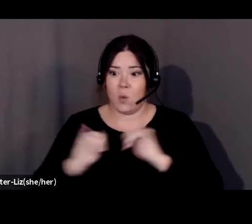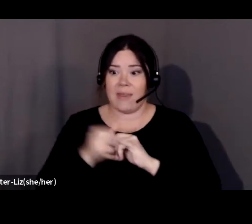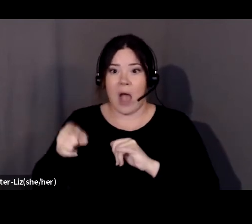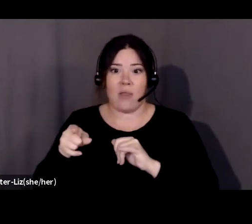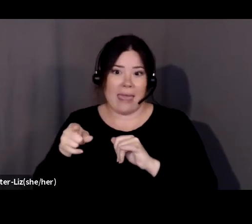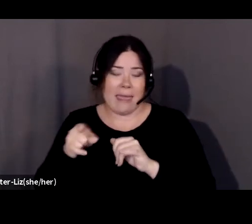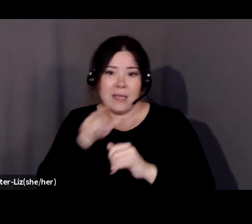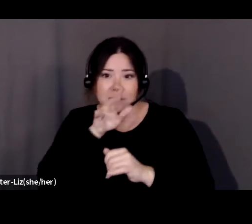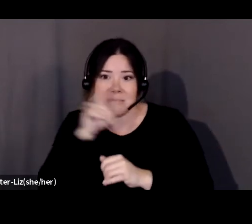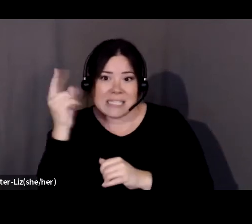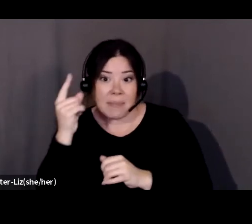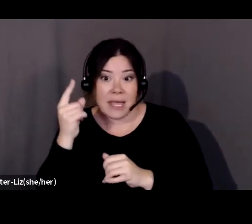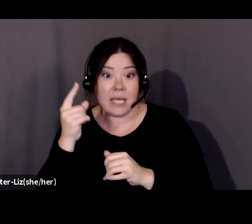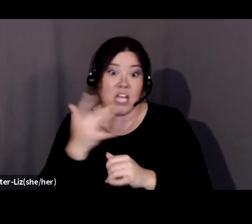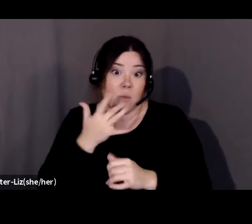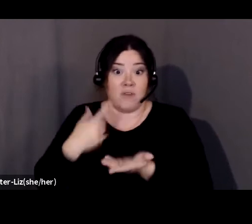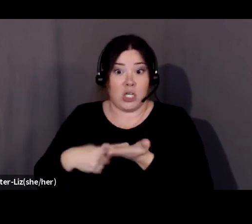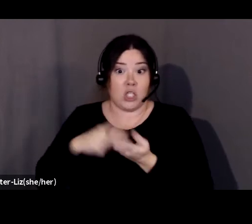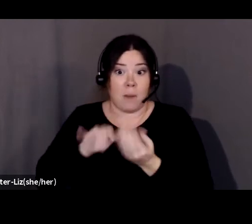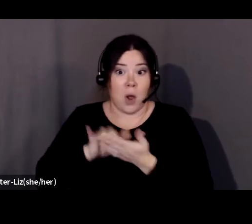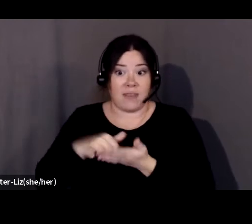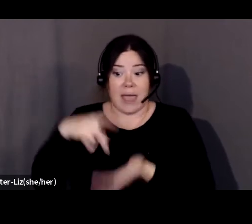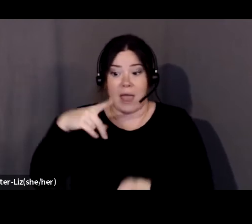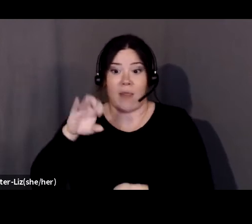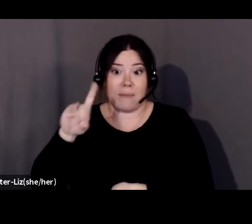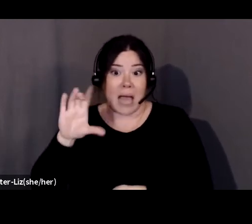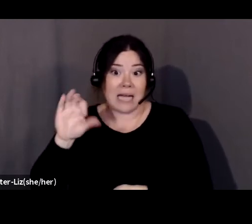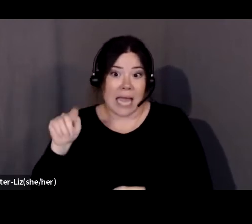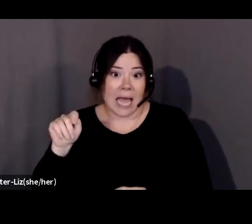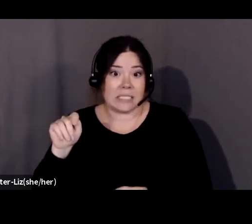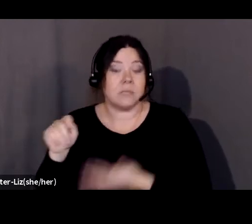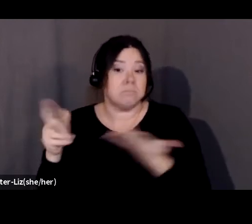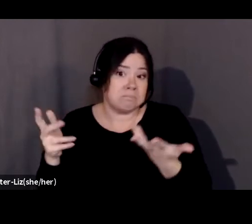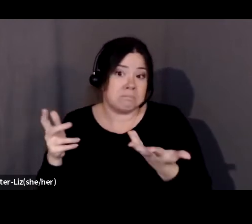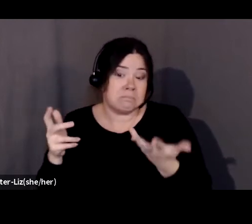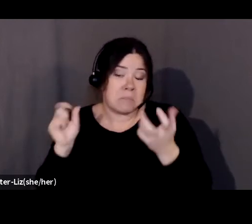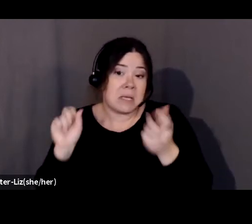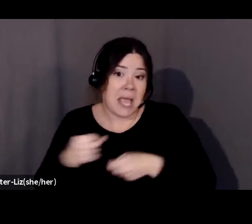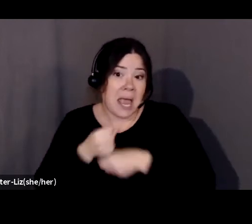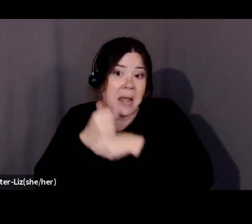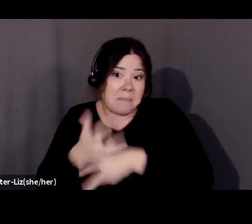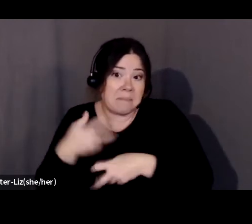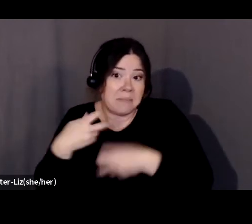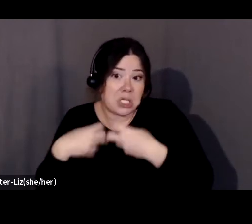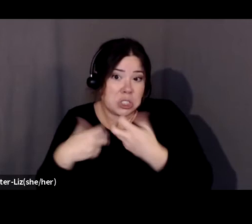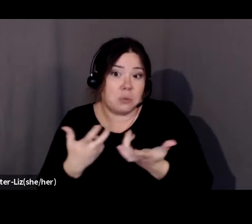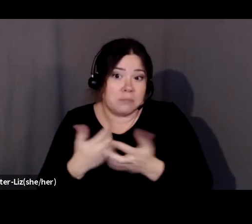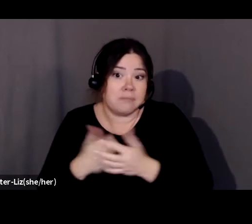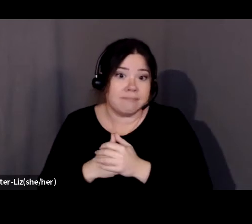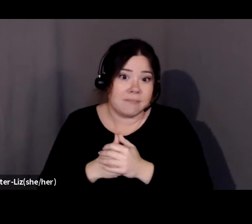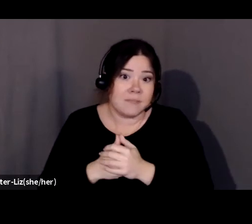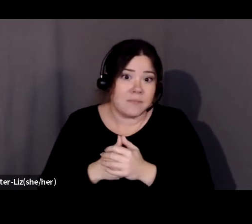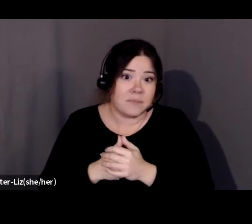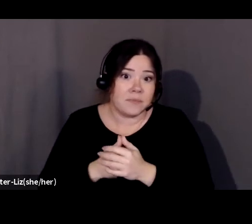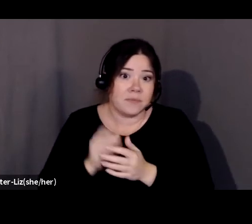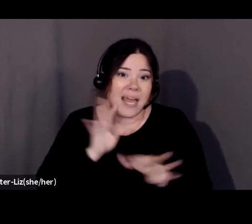something, and you want to talk about that on the podcast. So that is an issue that can happen. And I will talk about